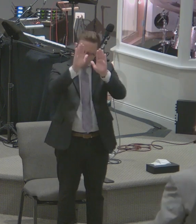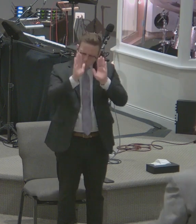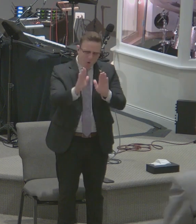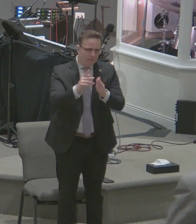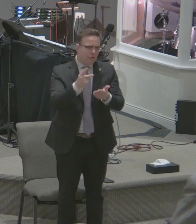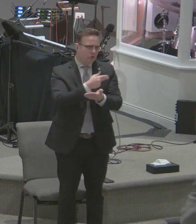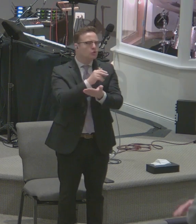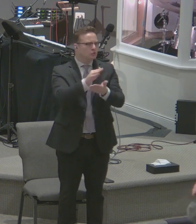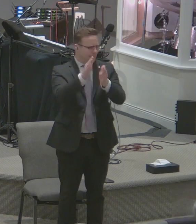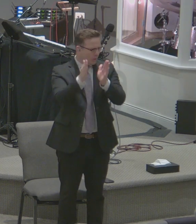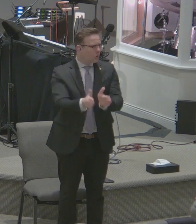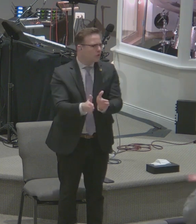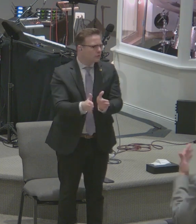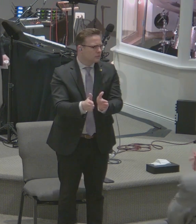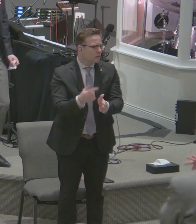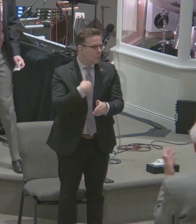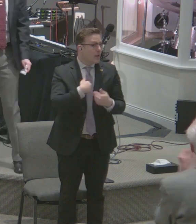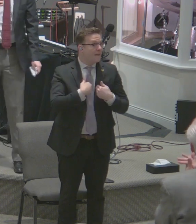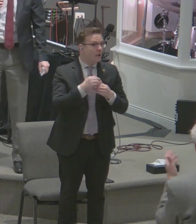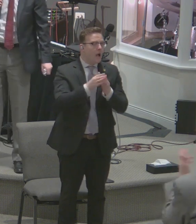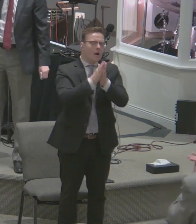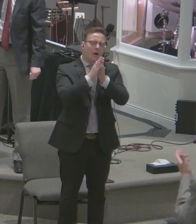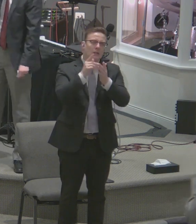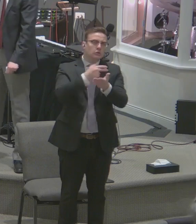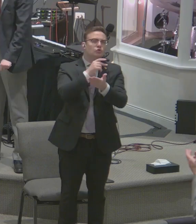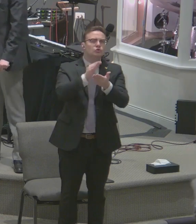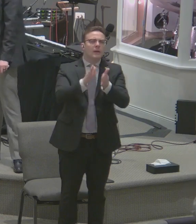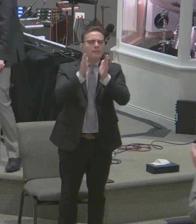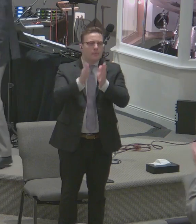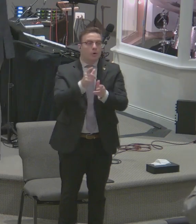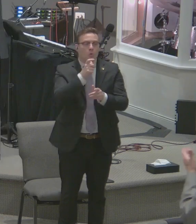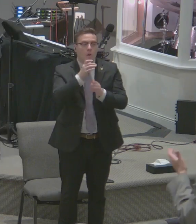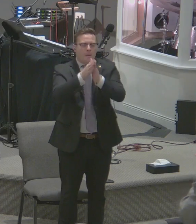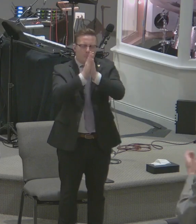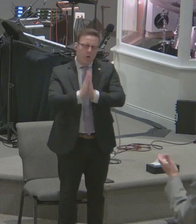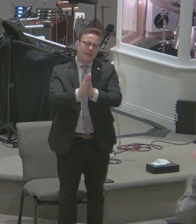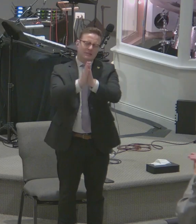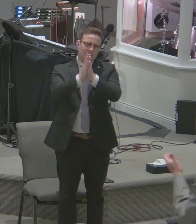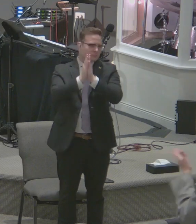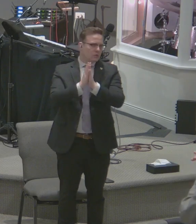shepherd. We have a praying shepherd.